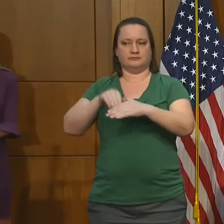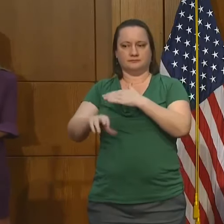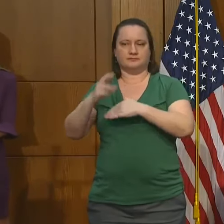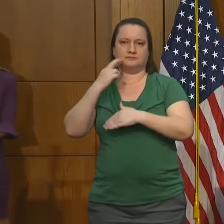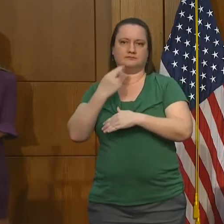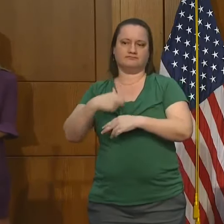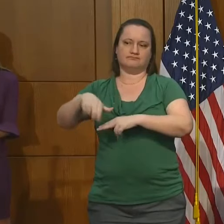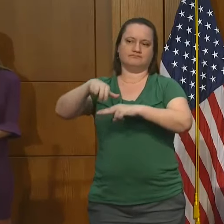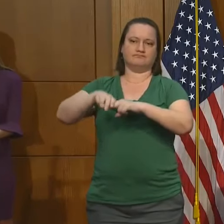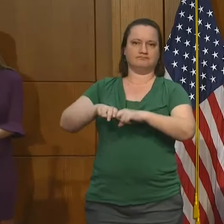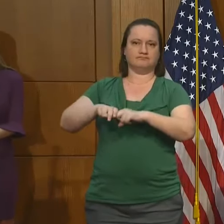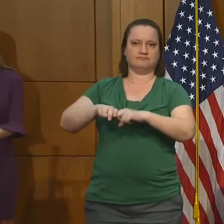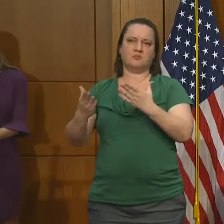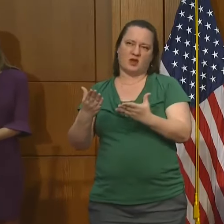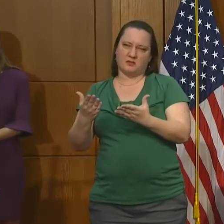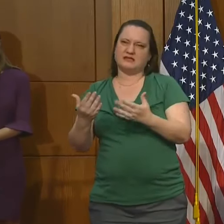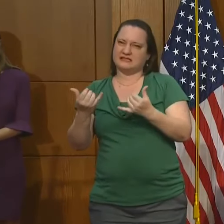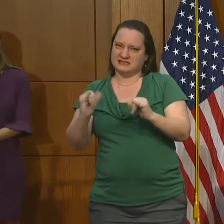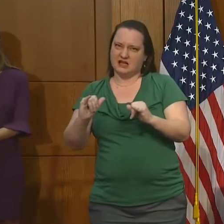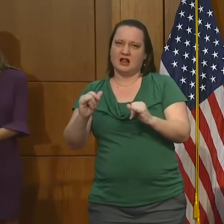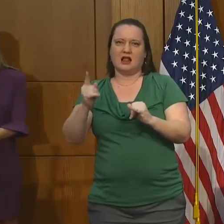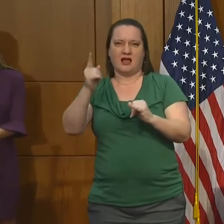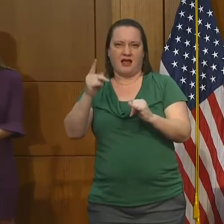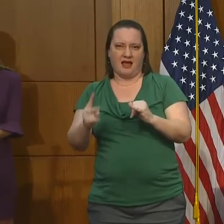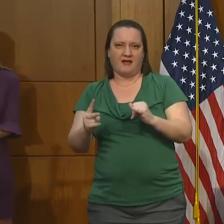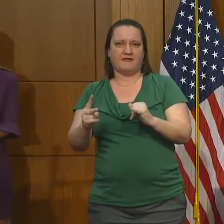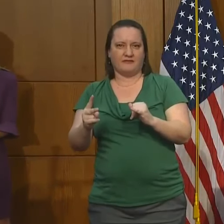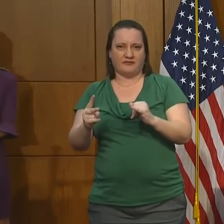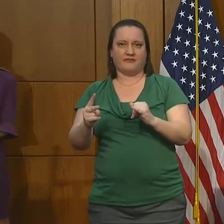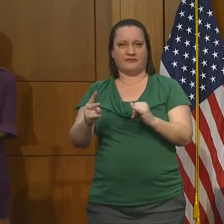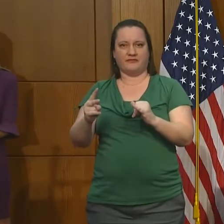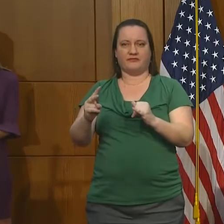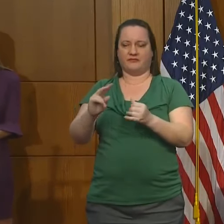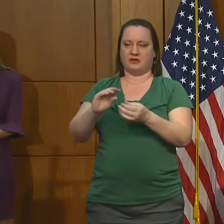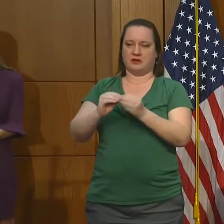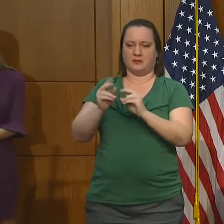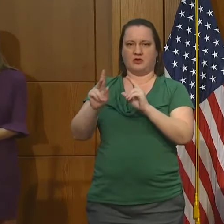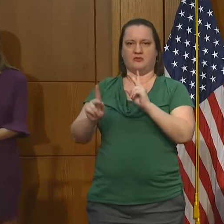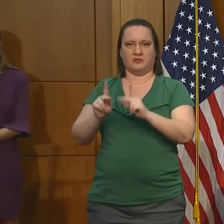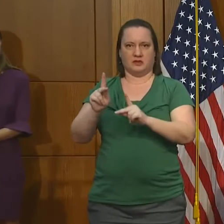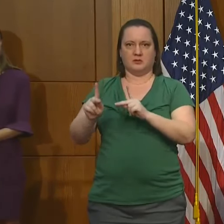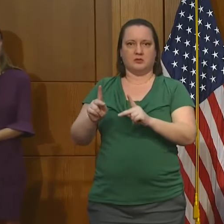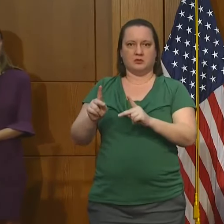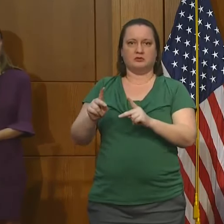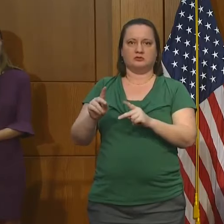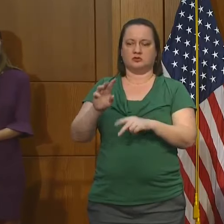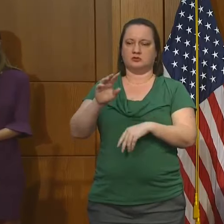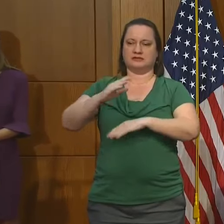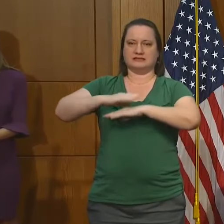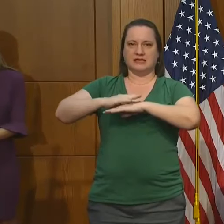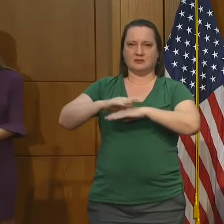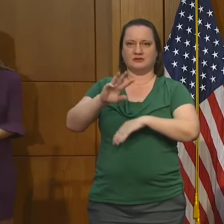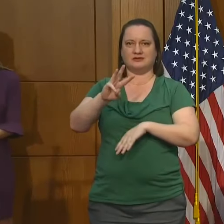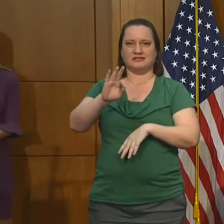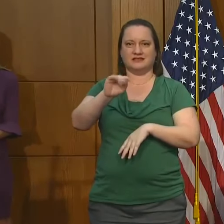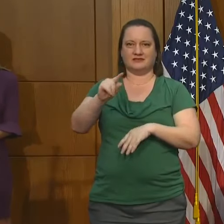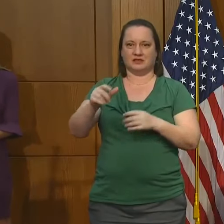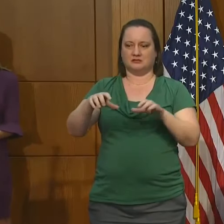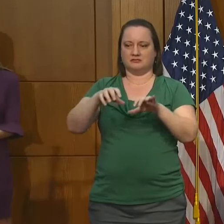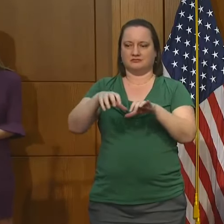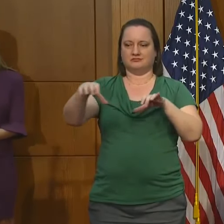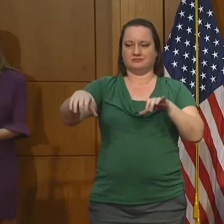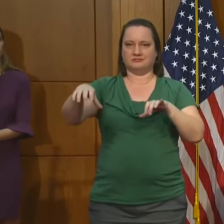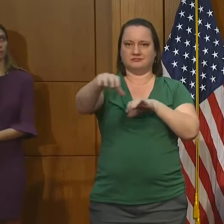with a 50% capacity, tables spaced out for at 6 feet. But for phase 1, we're